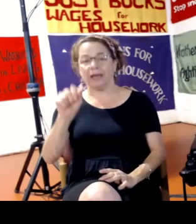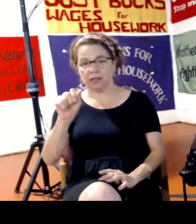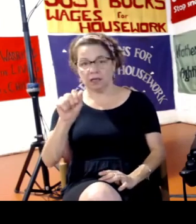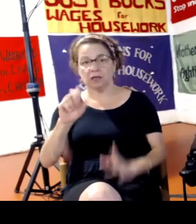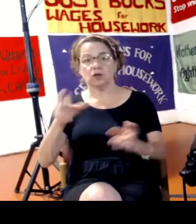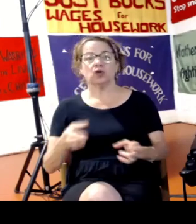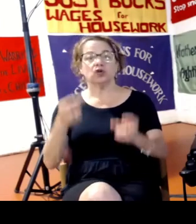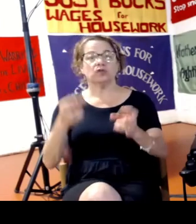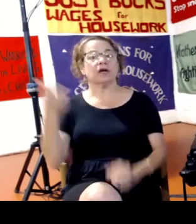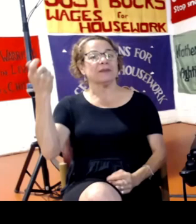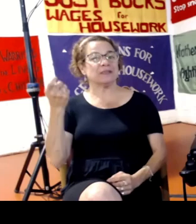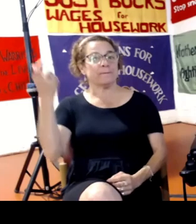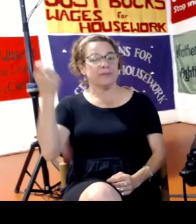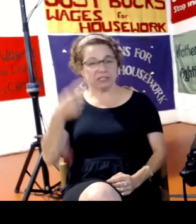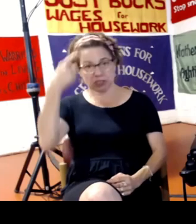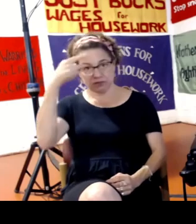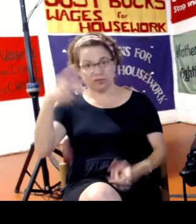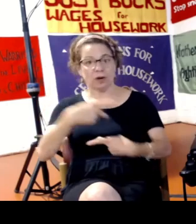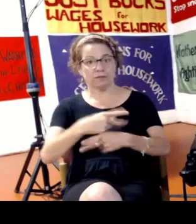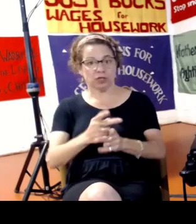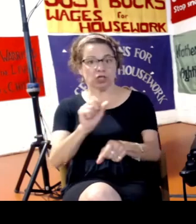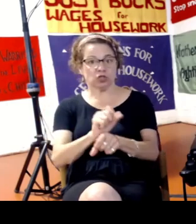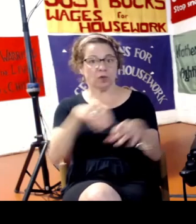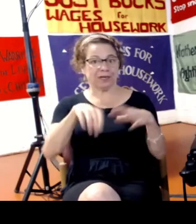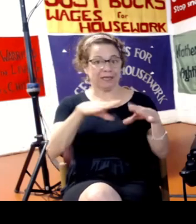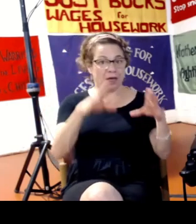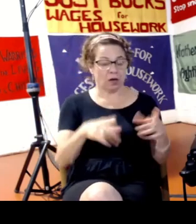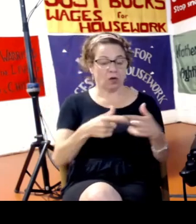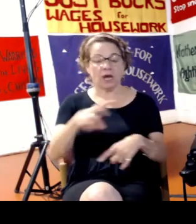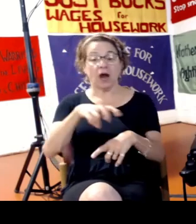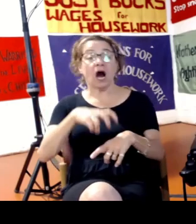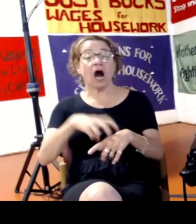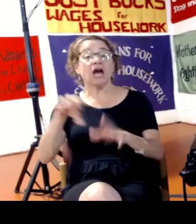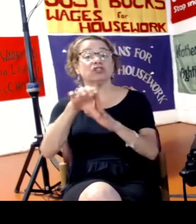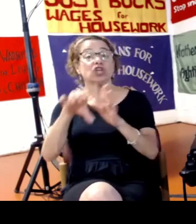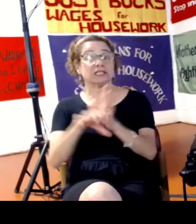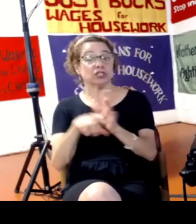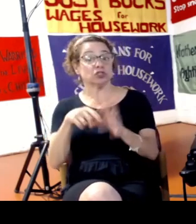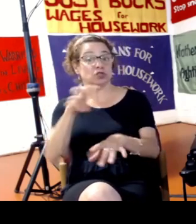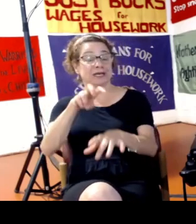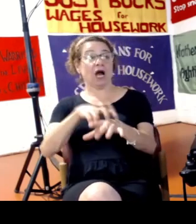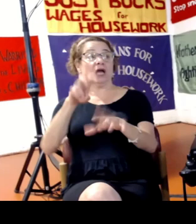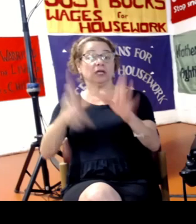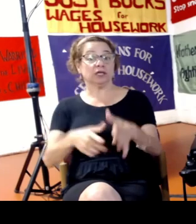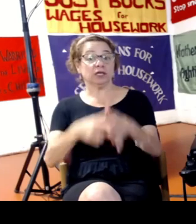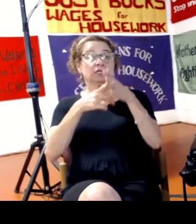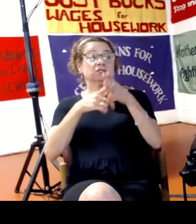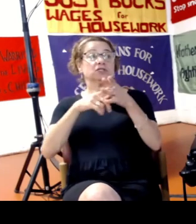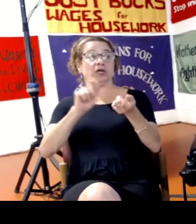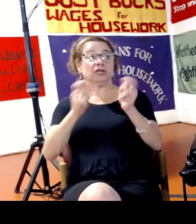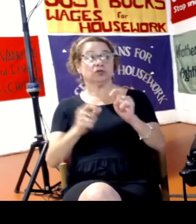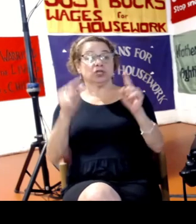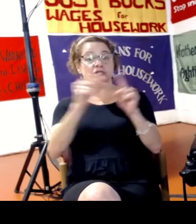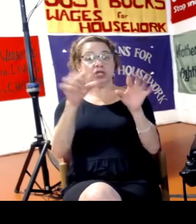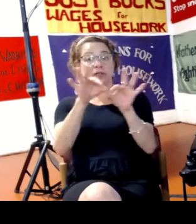housewives for the productive work we do in the home. The Irish Constitution is now debating changing the